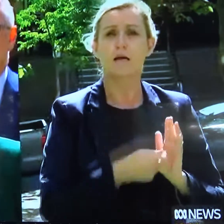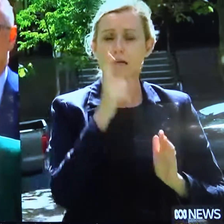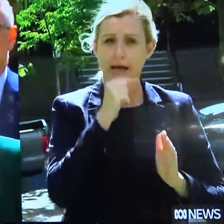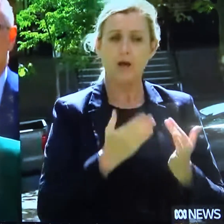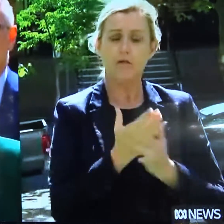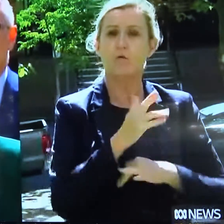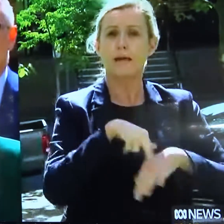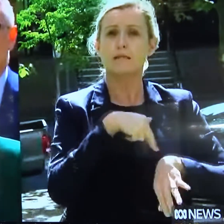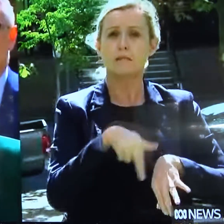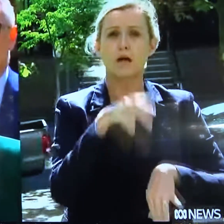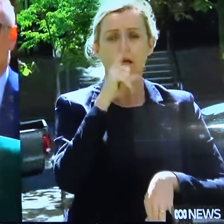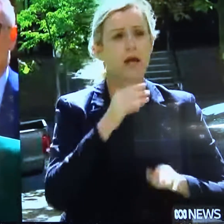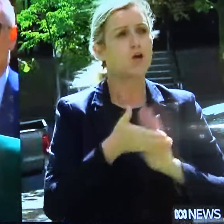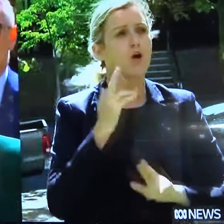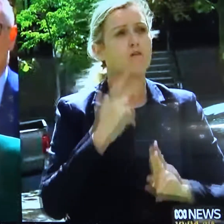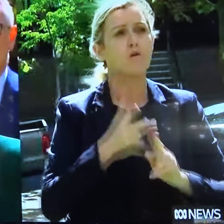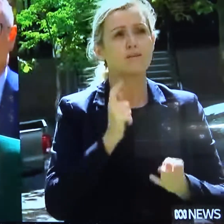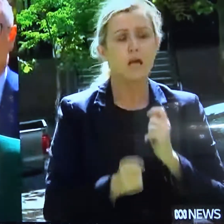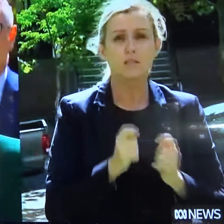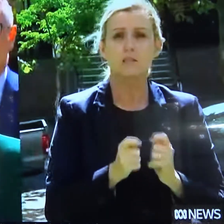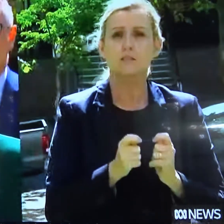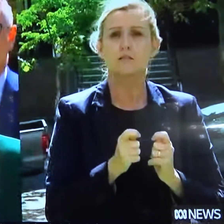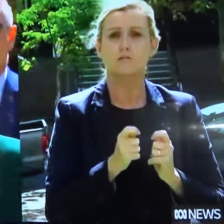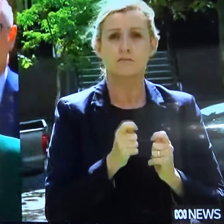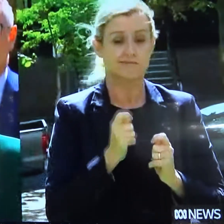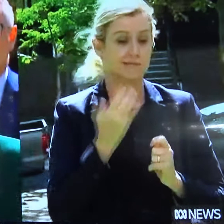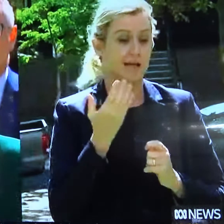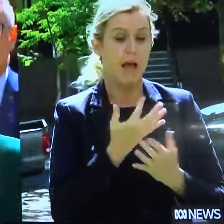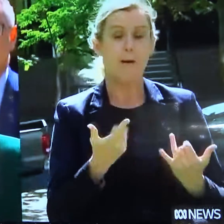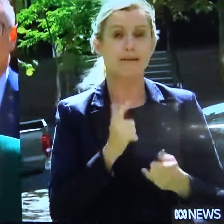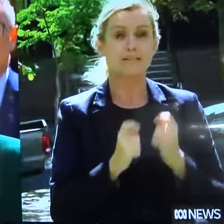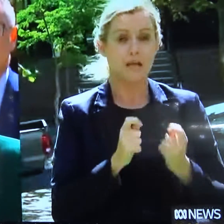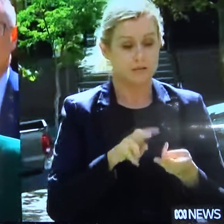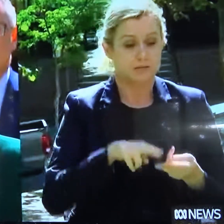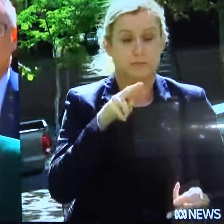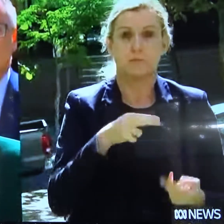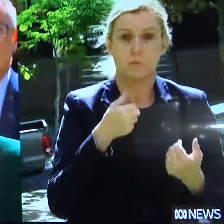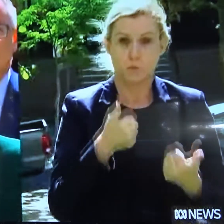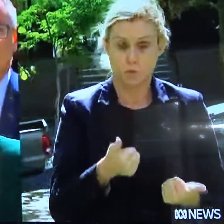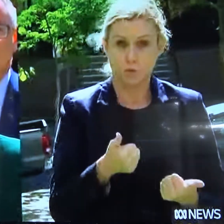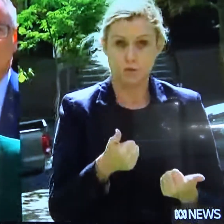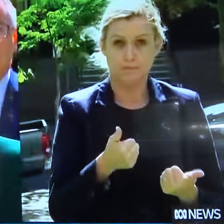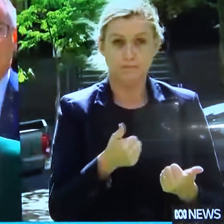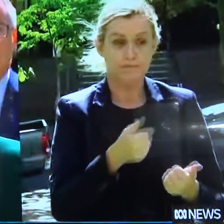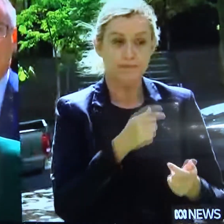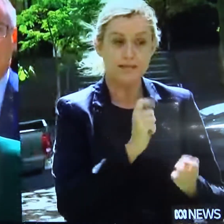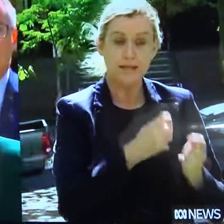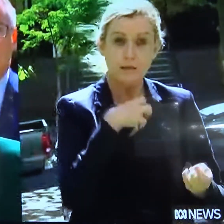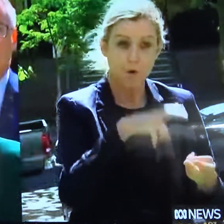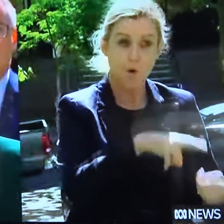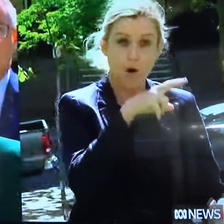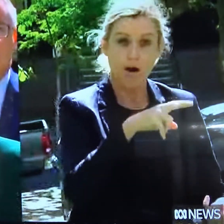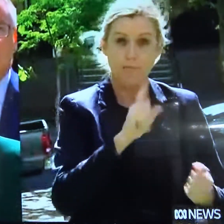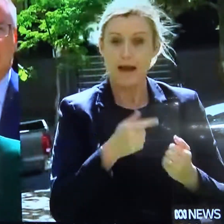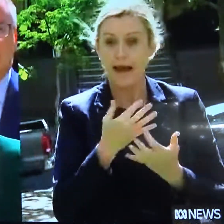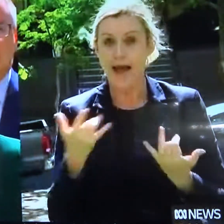whether it's to get a test, and we've seen that number go up. But however, even though we've seen the number of tests go up, we've seen the number of